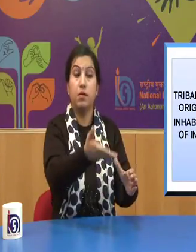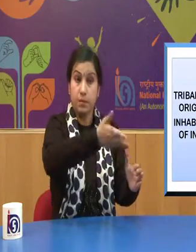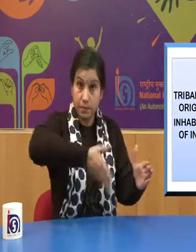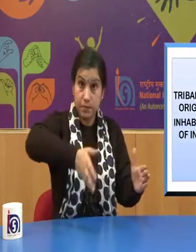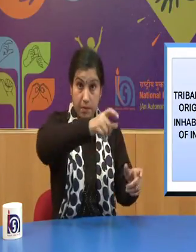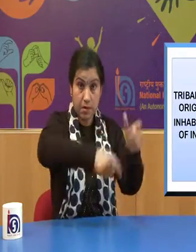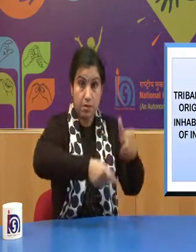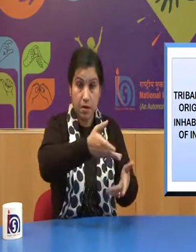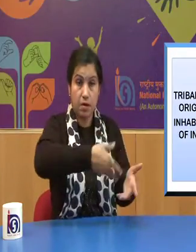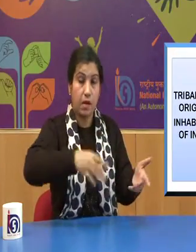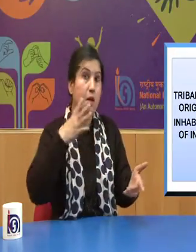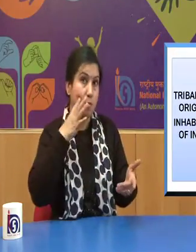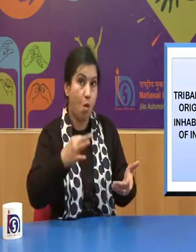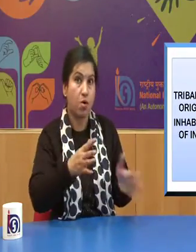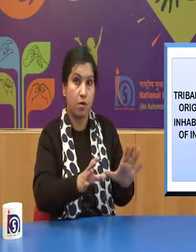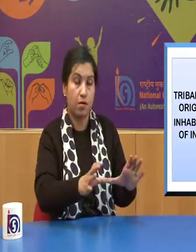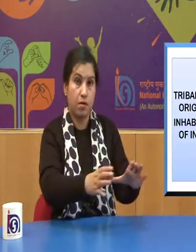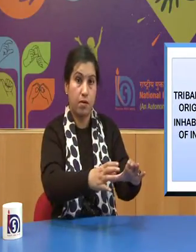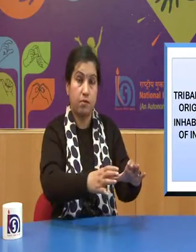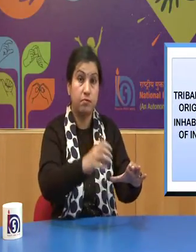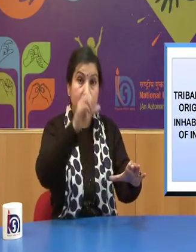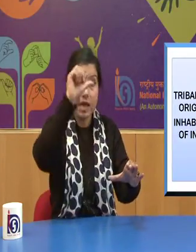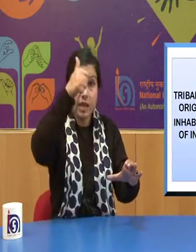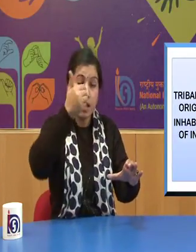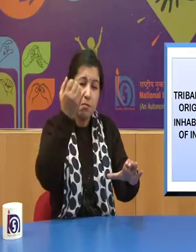These people were an important part of Indian society.